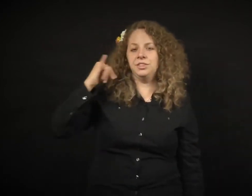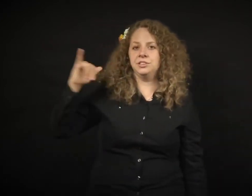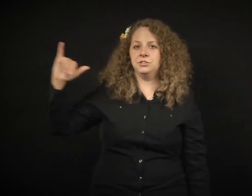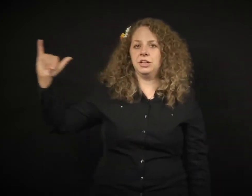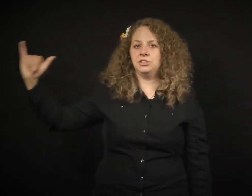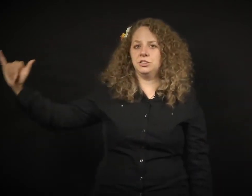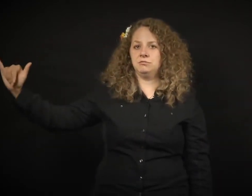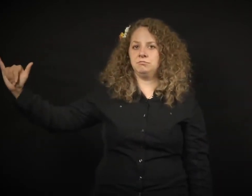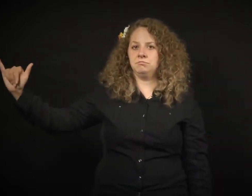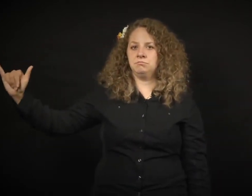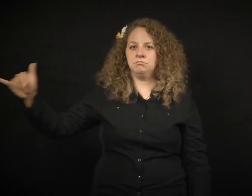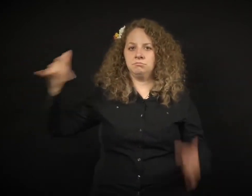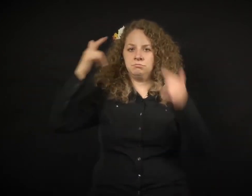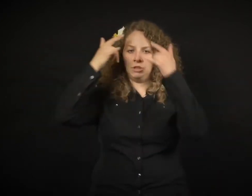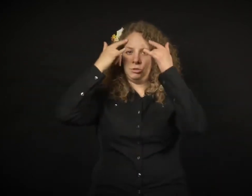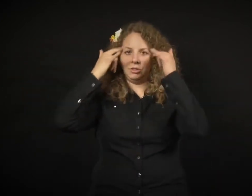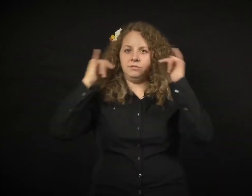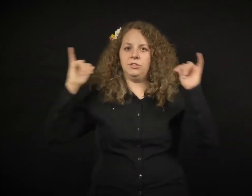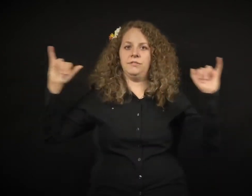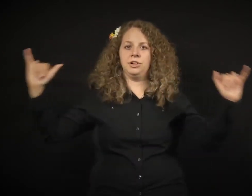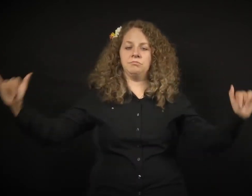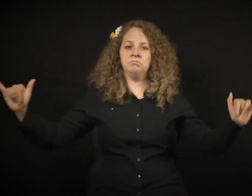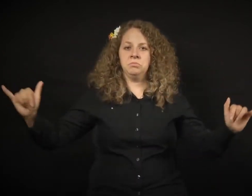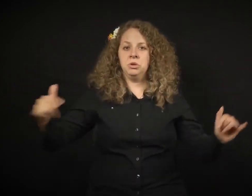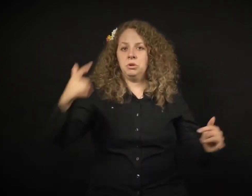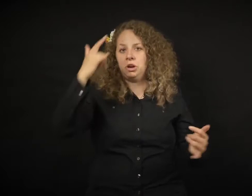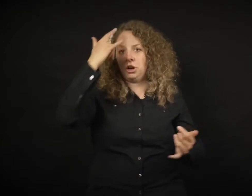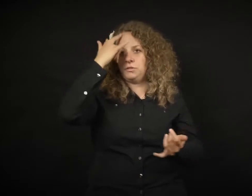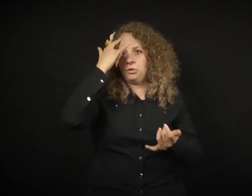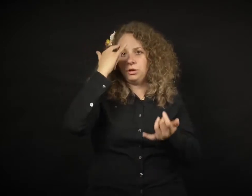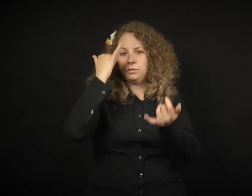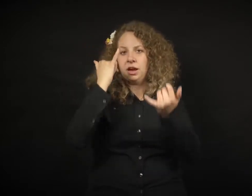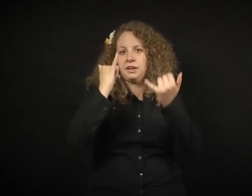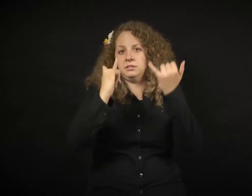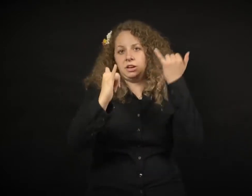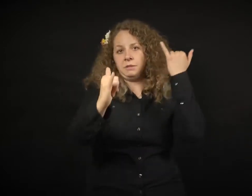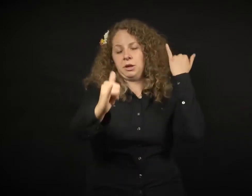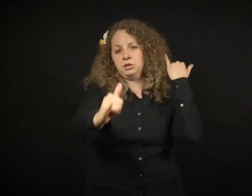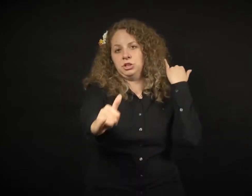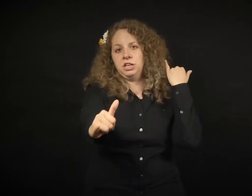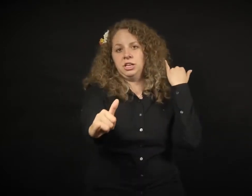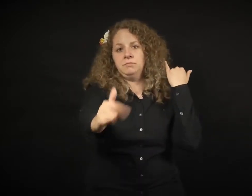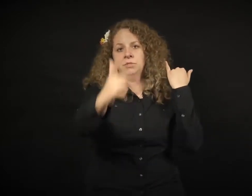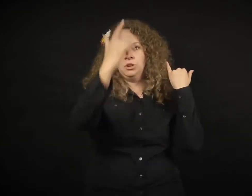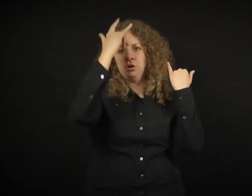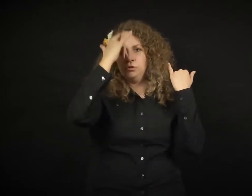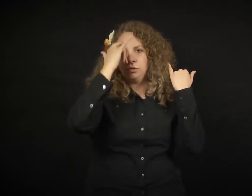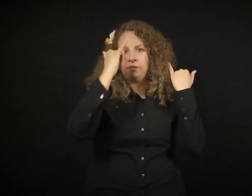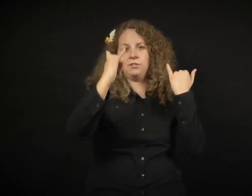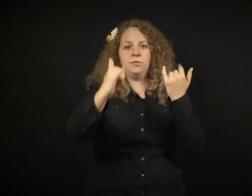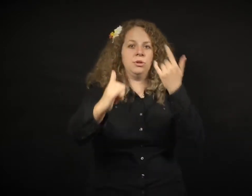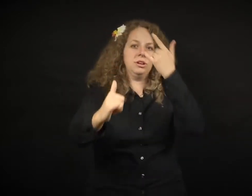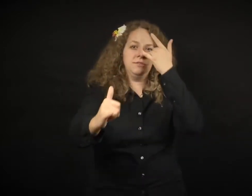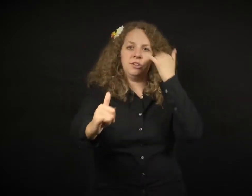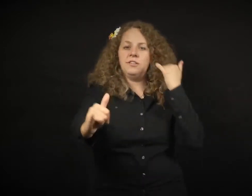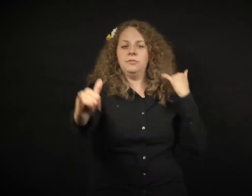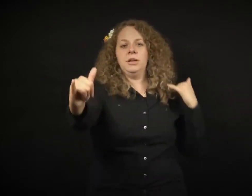this direction. It goes on forever. Or it could go forward and behind, talking about eternity, forever forward and forever